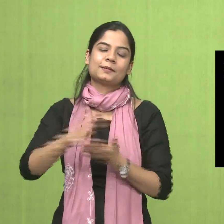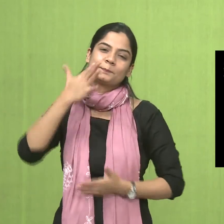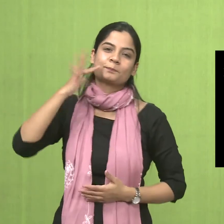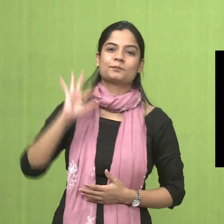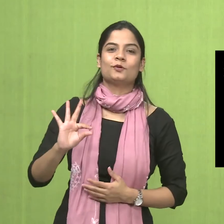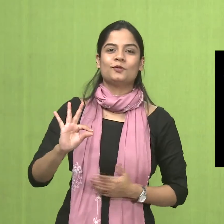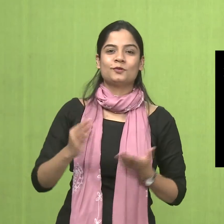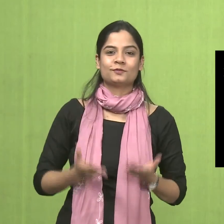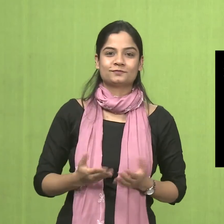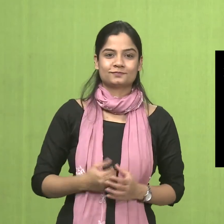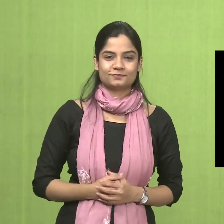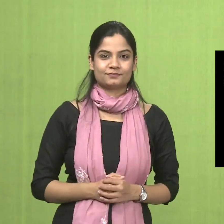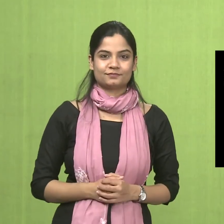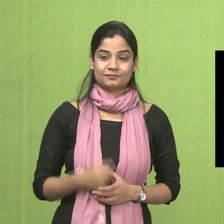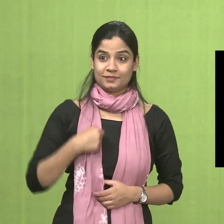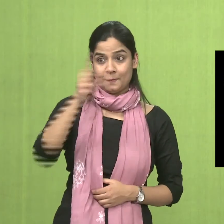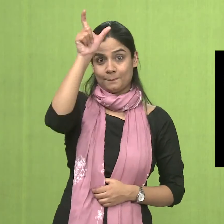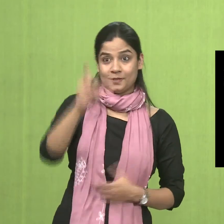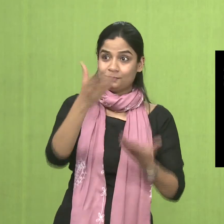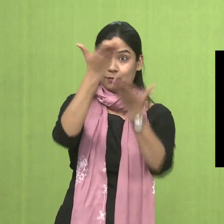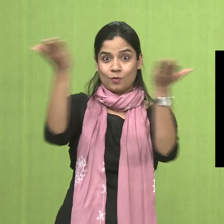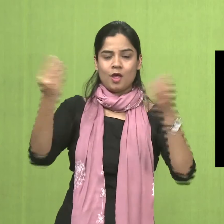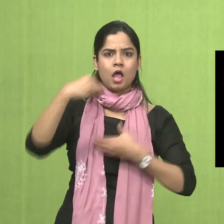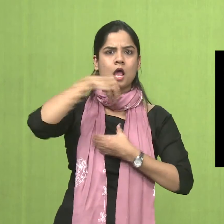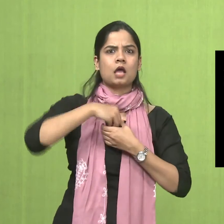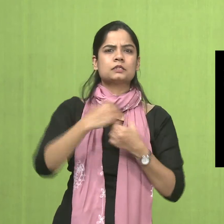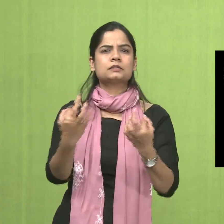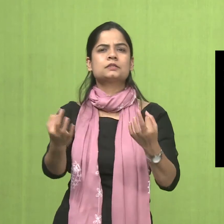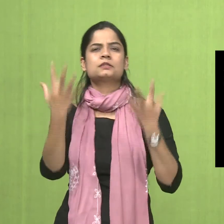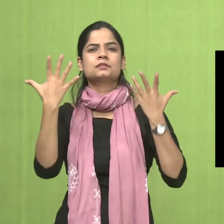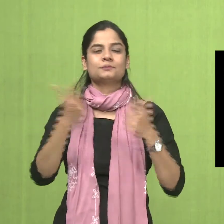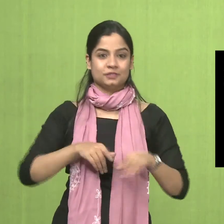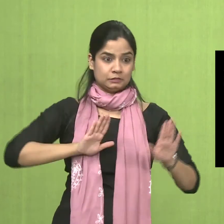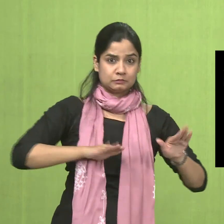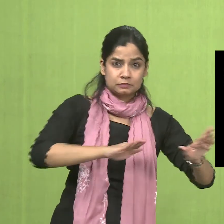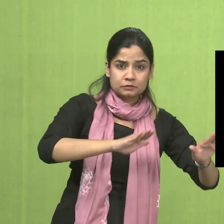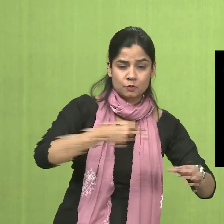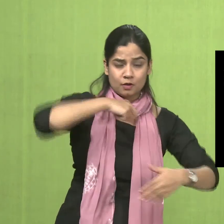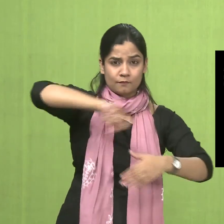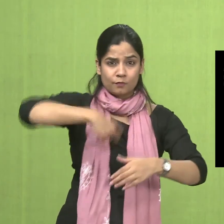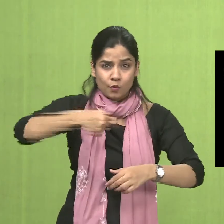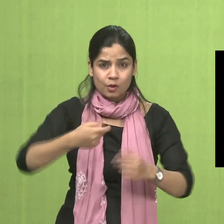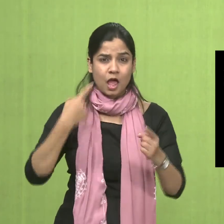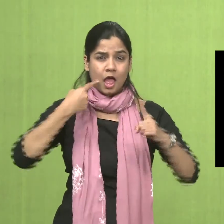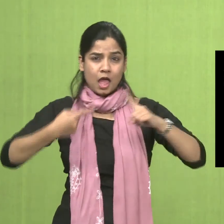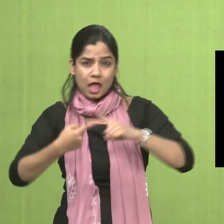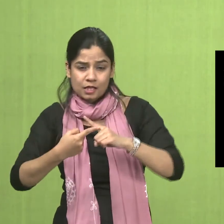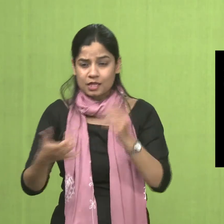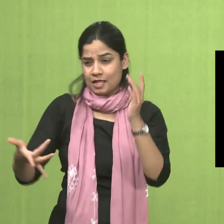and time managed. Perfect your skills. There are a lot of people who are very skilled, maybe for tailoring, IT,